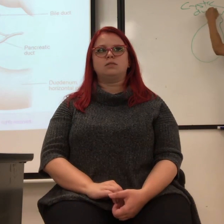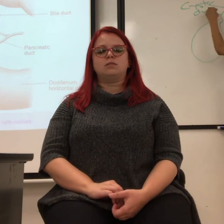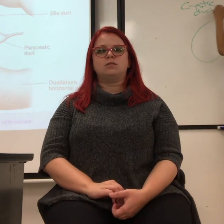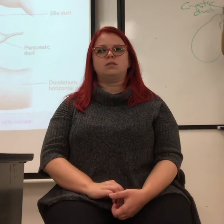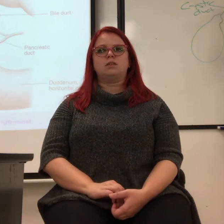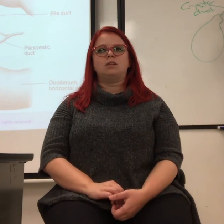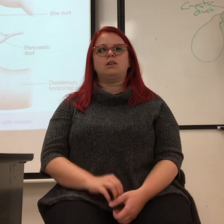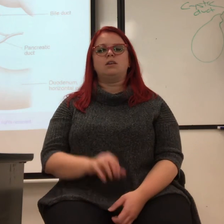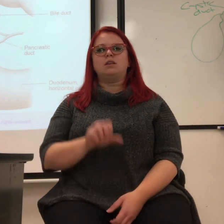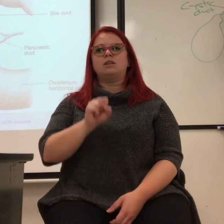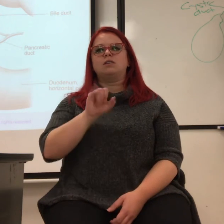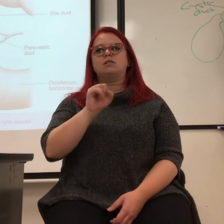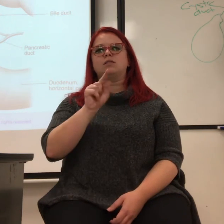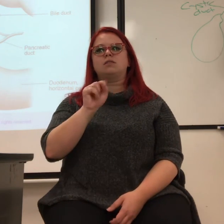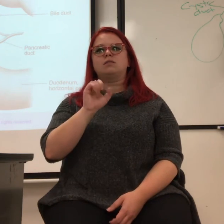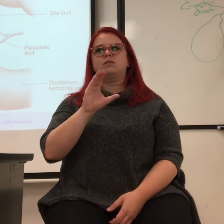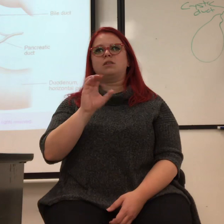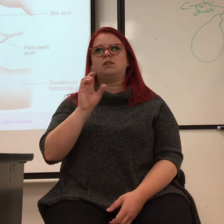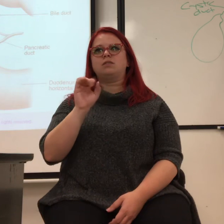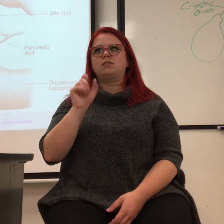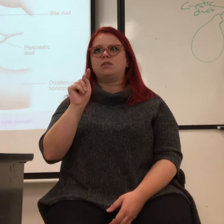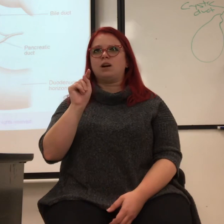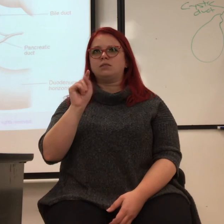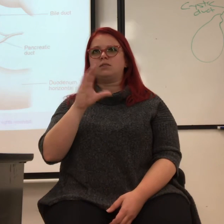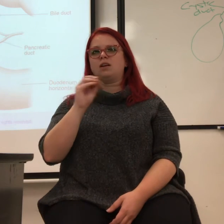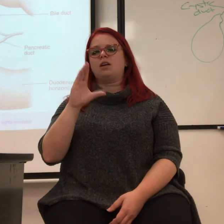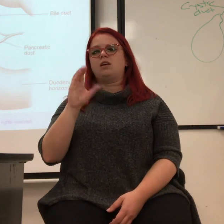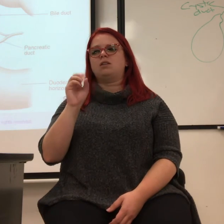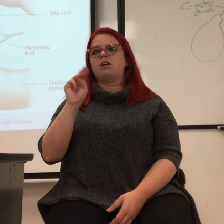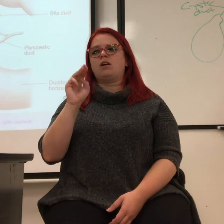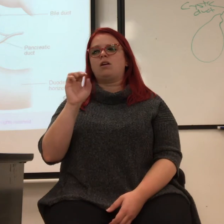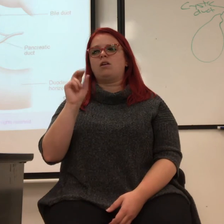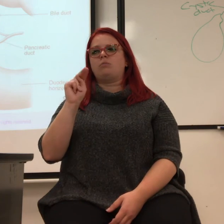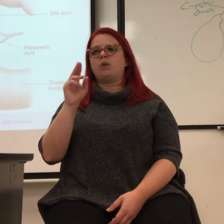And the cystic duct and common bile duct merge to form